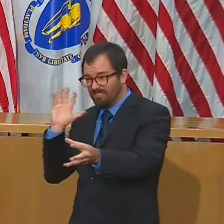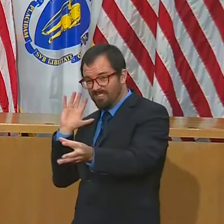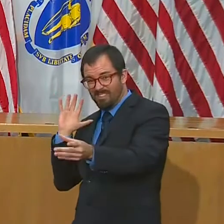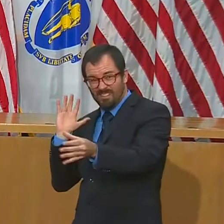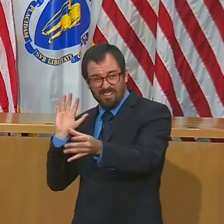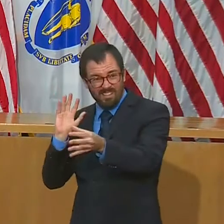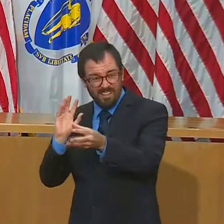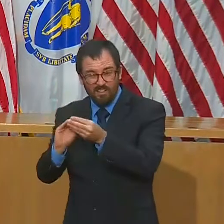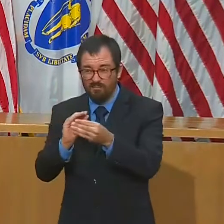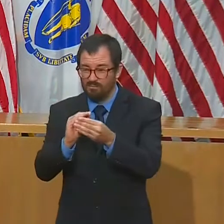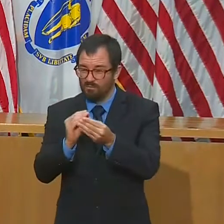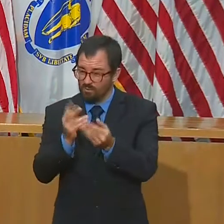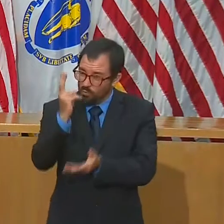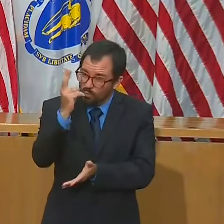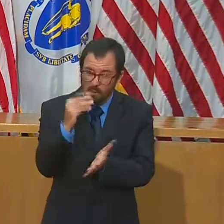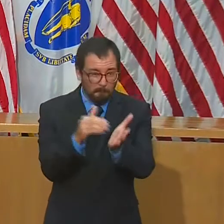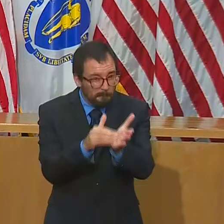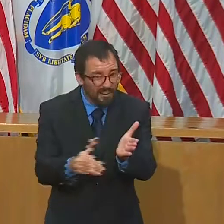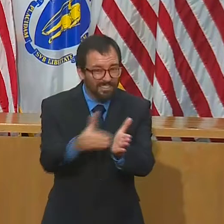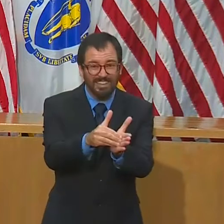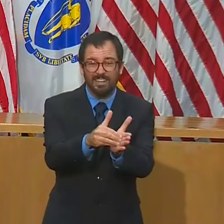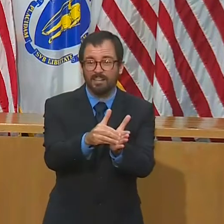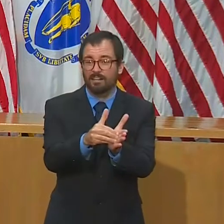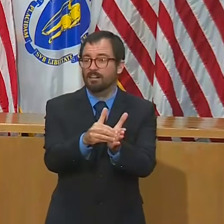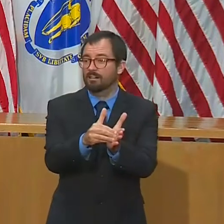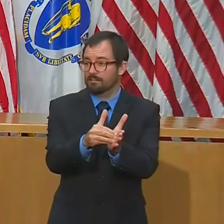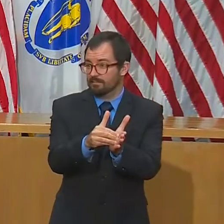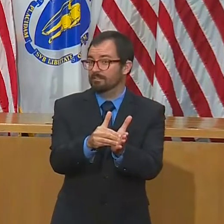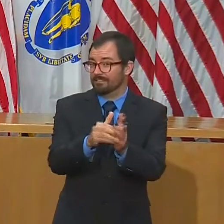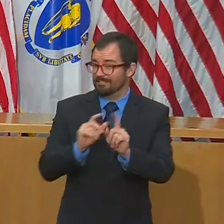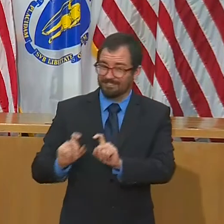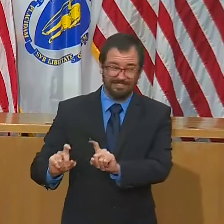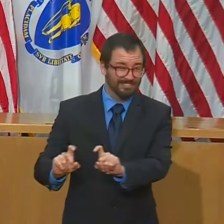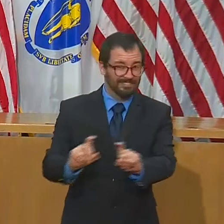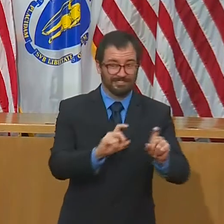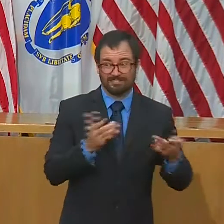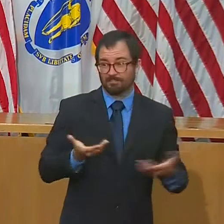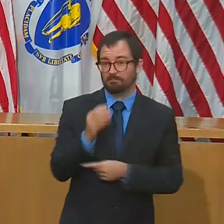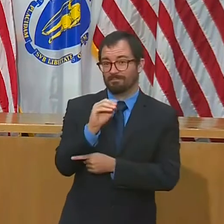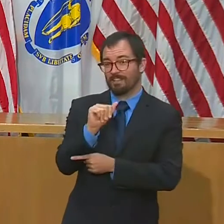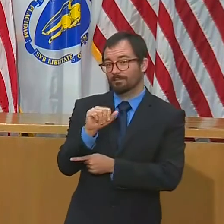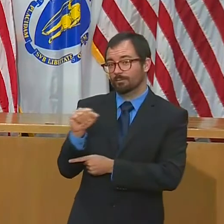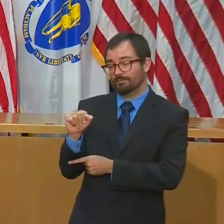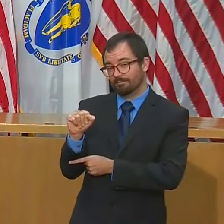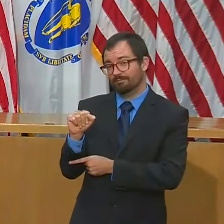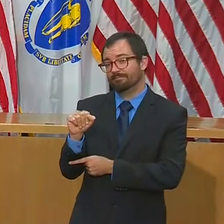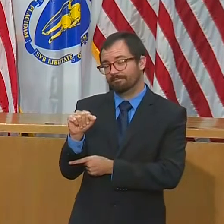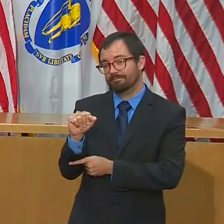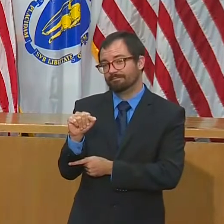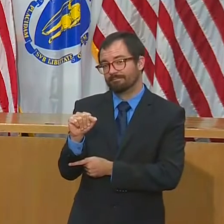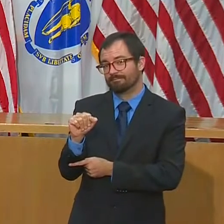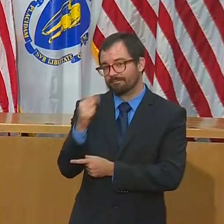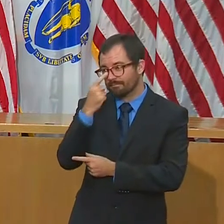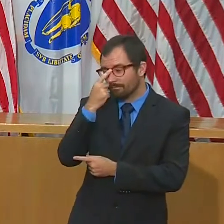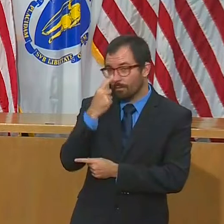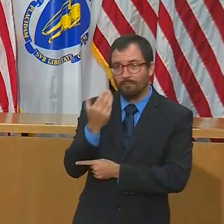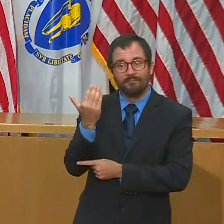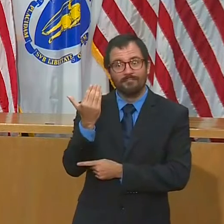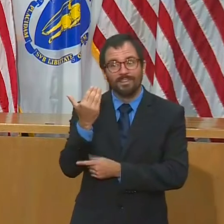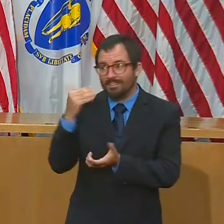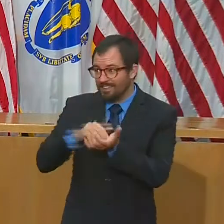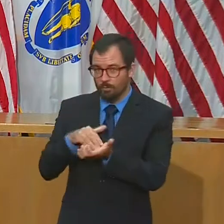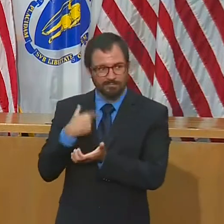new individuals tested. Over the past week, there have been around 15,000 or more new individuals tested being reported each